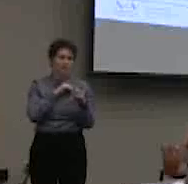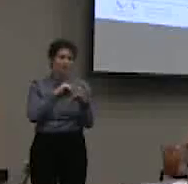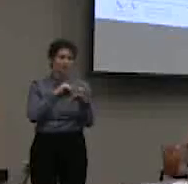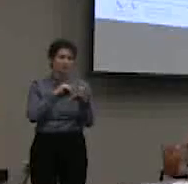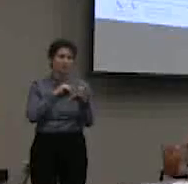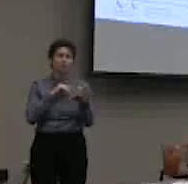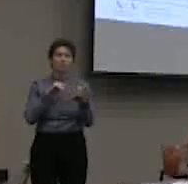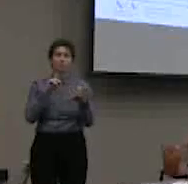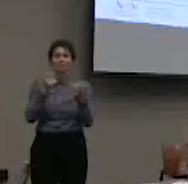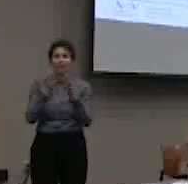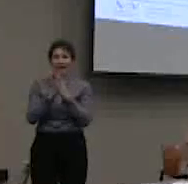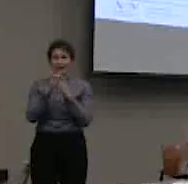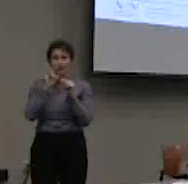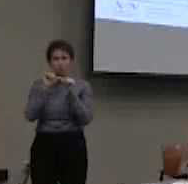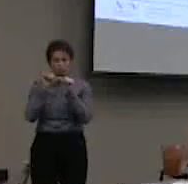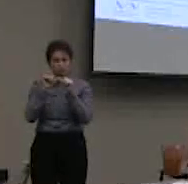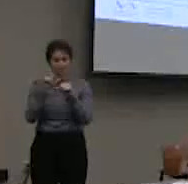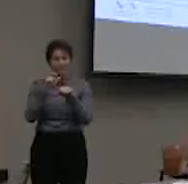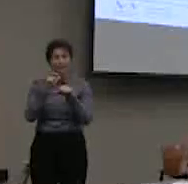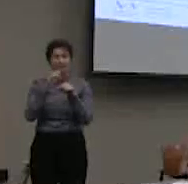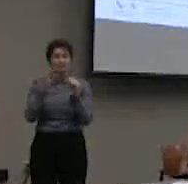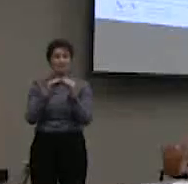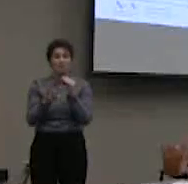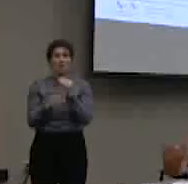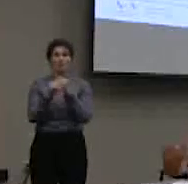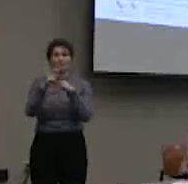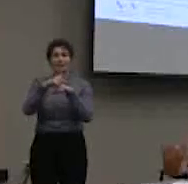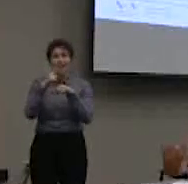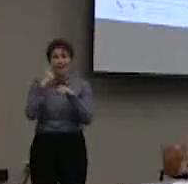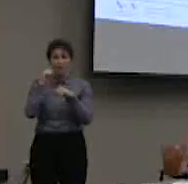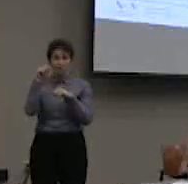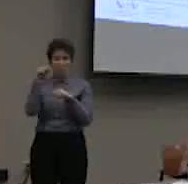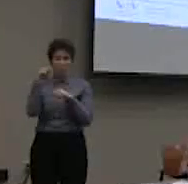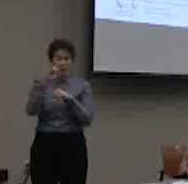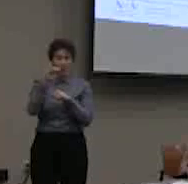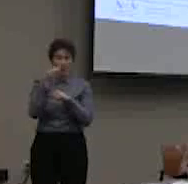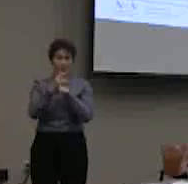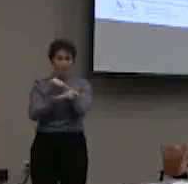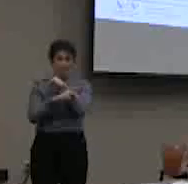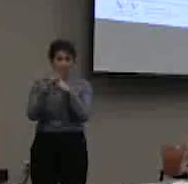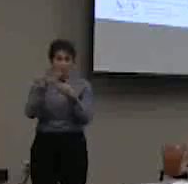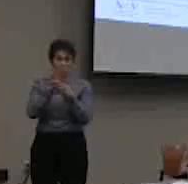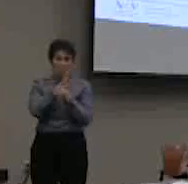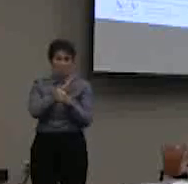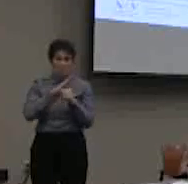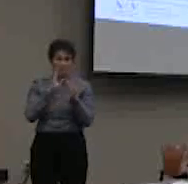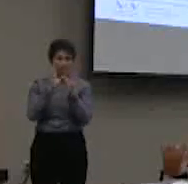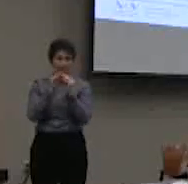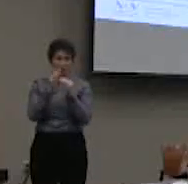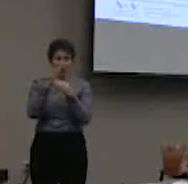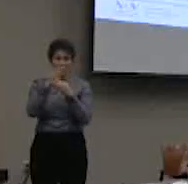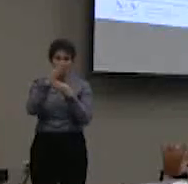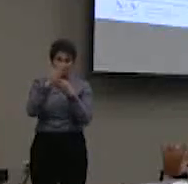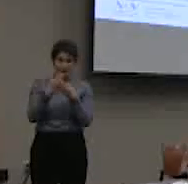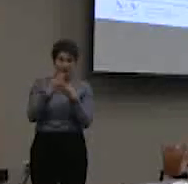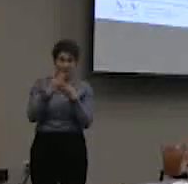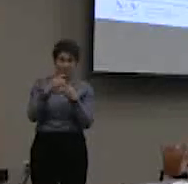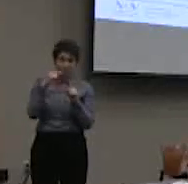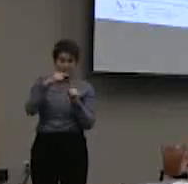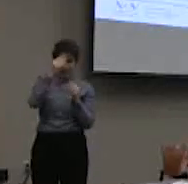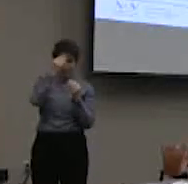School Board meeting in January or February to share some of this, but also work with partners to have